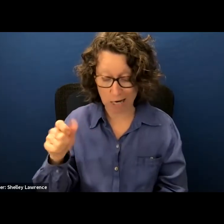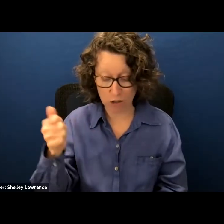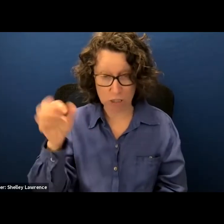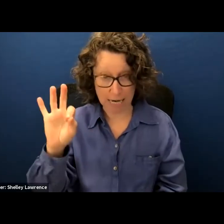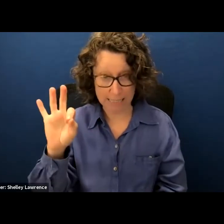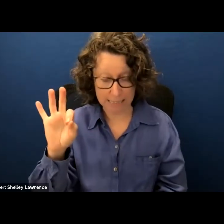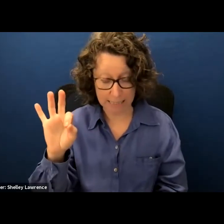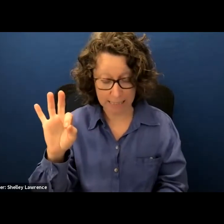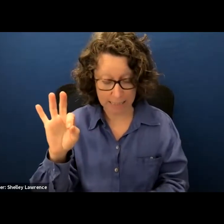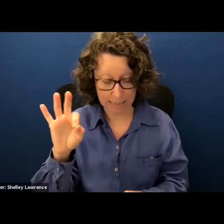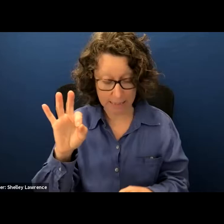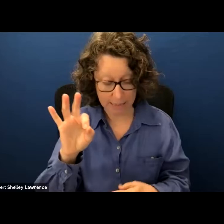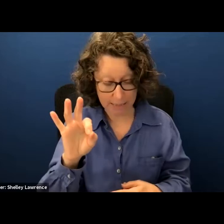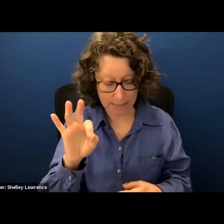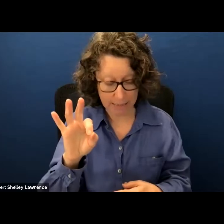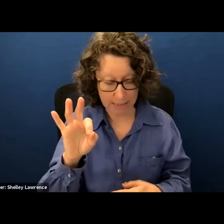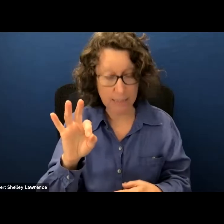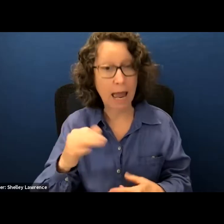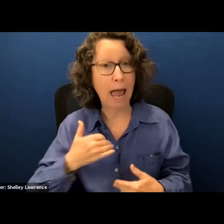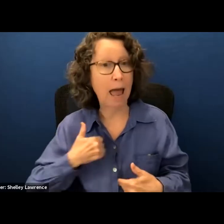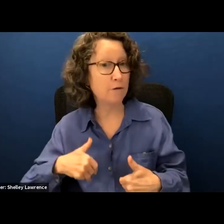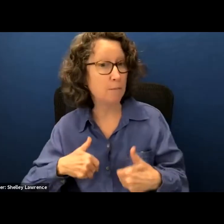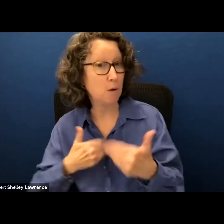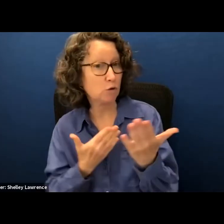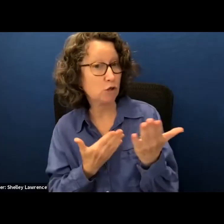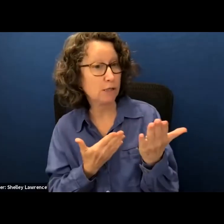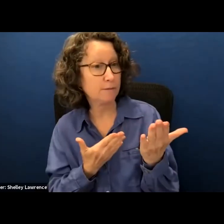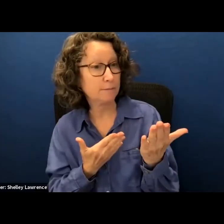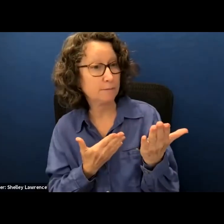2021-22-19. Do I have a motion?